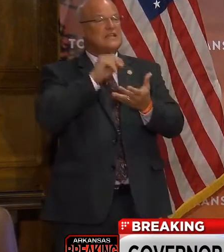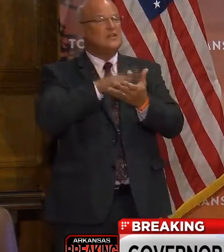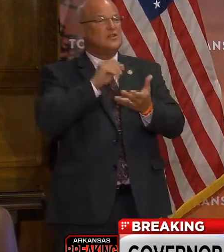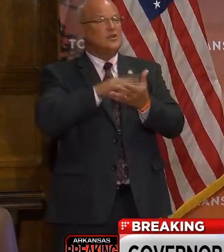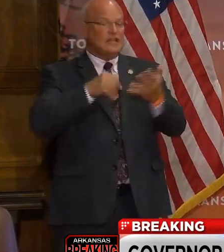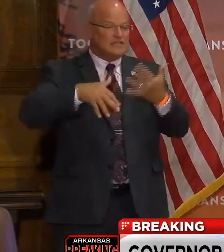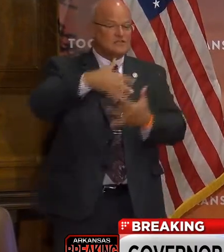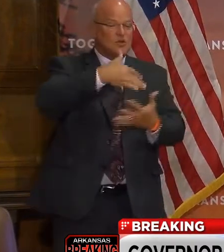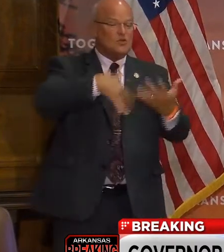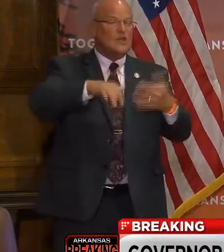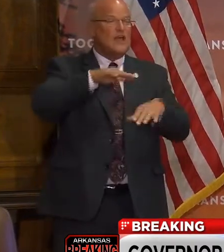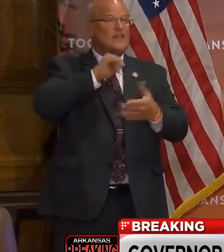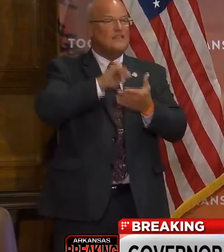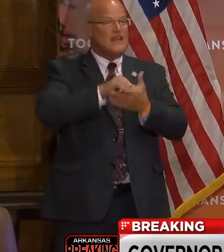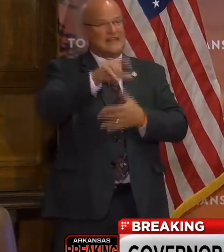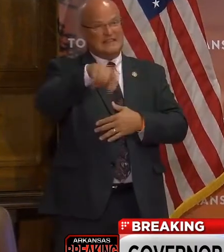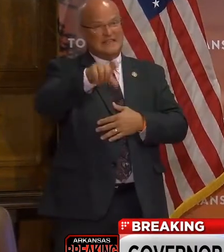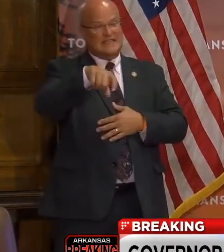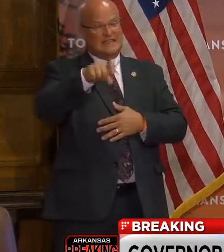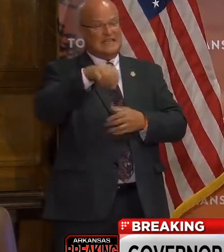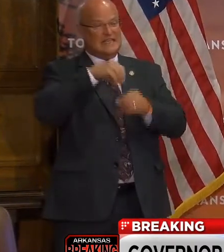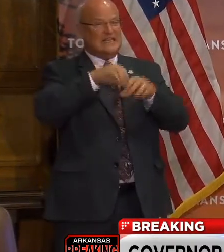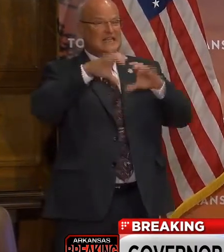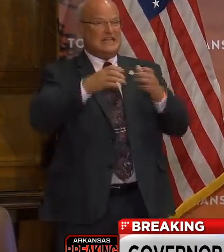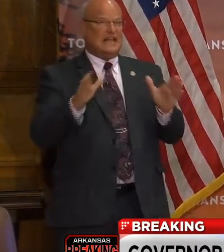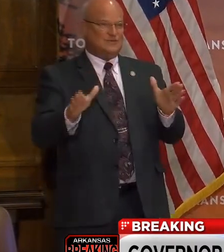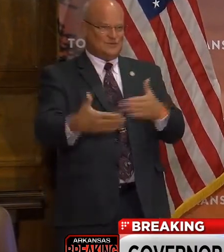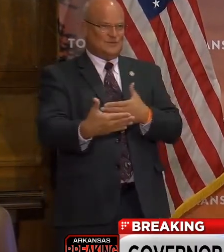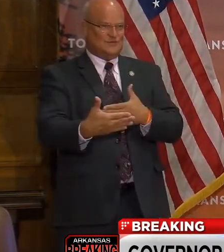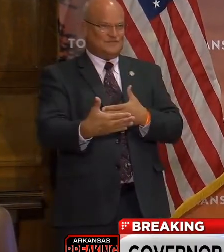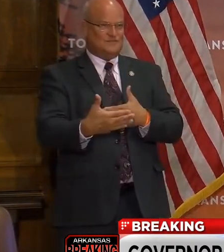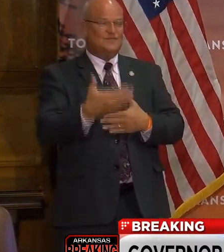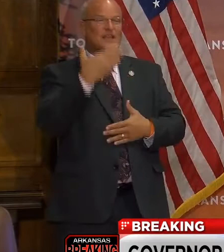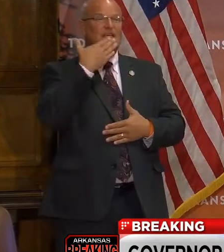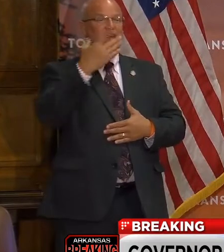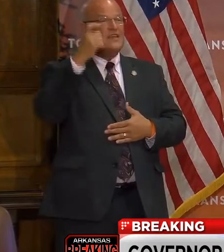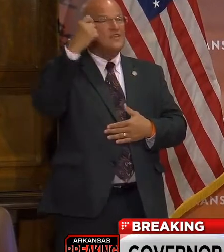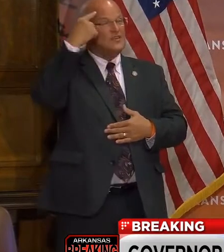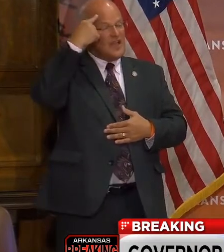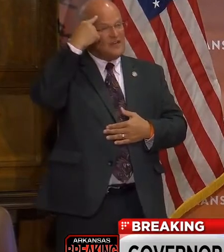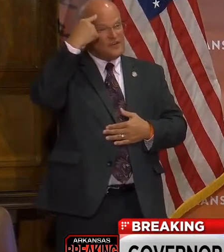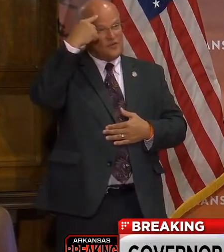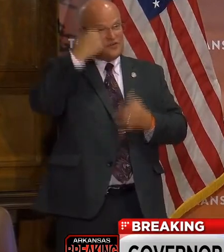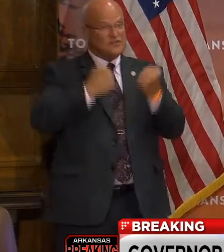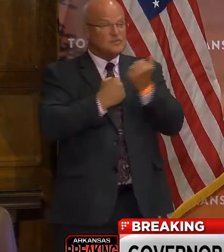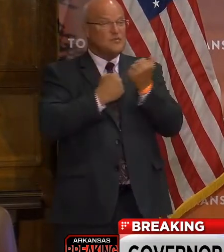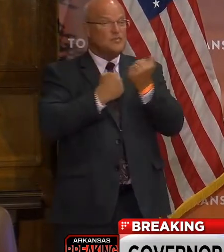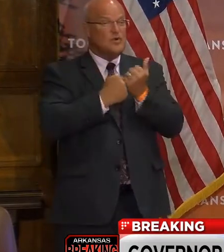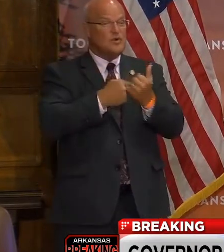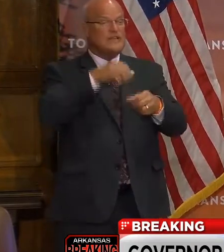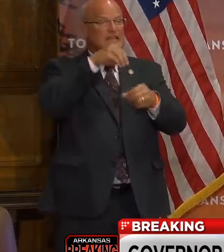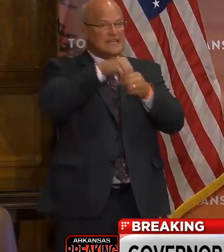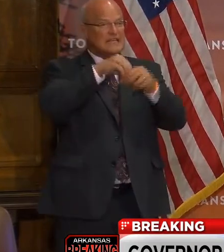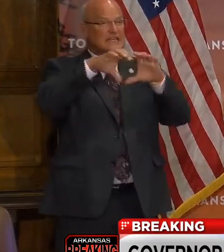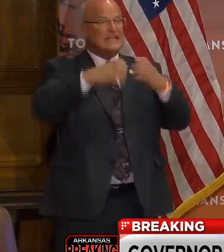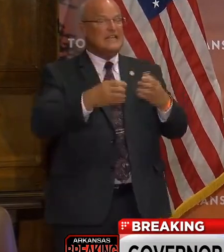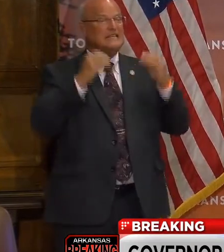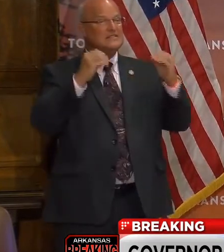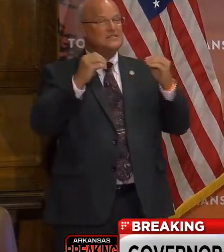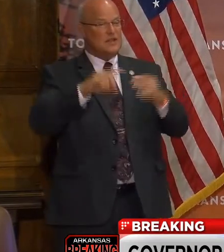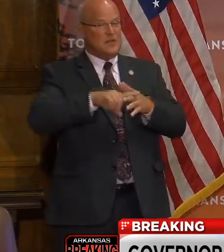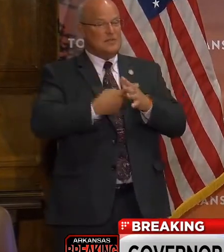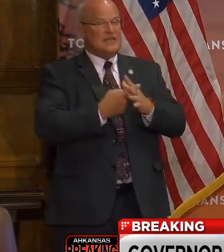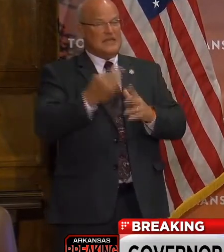socialization that our on-site instruction options offer. Thank you, Governor Hutchinson, for supporting on-site instructions